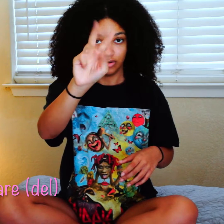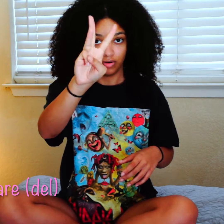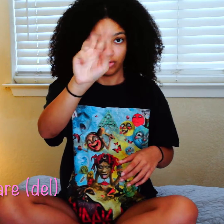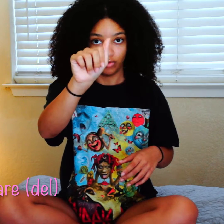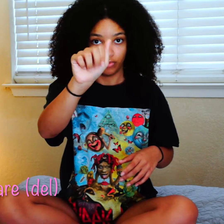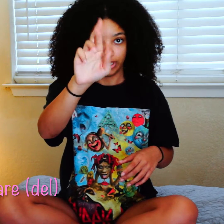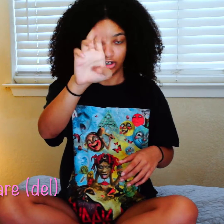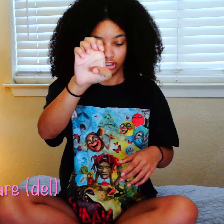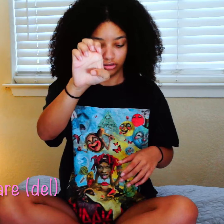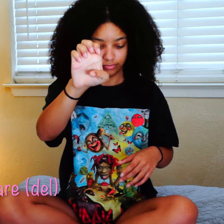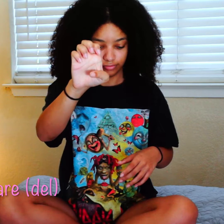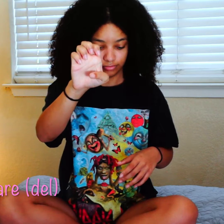Delaware.